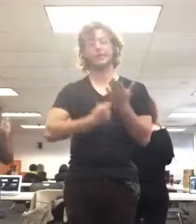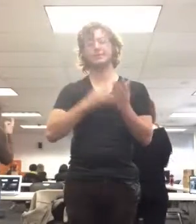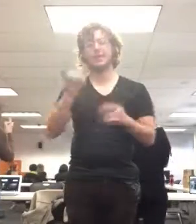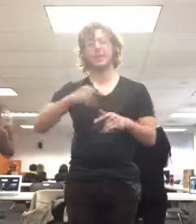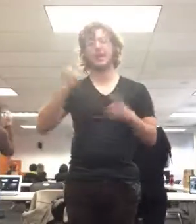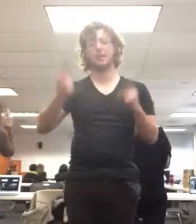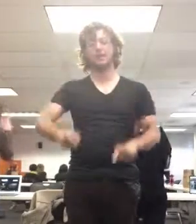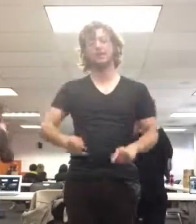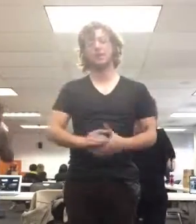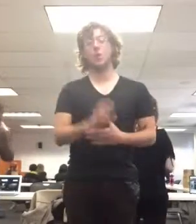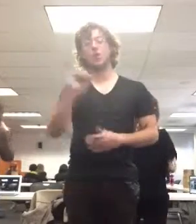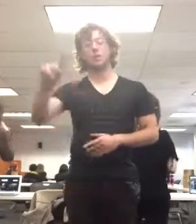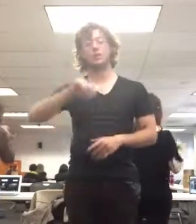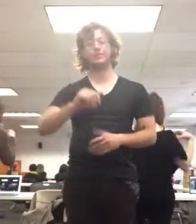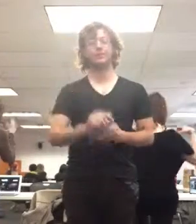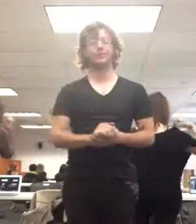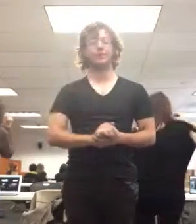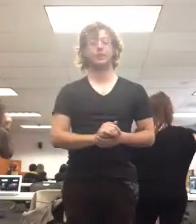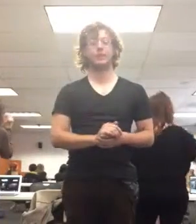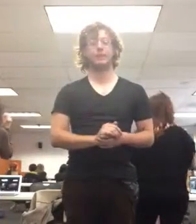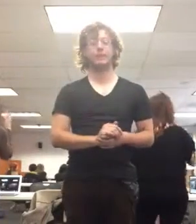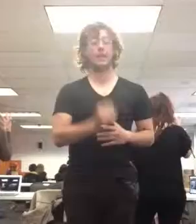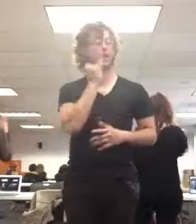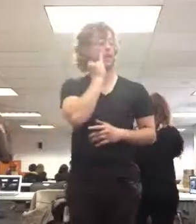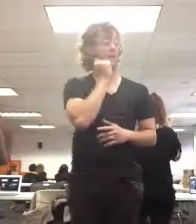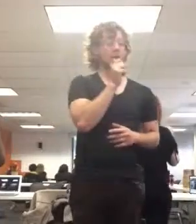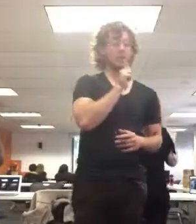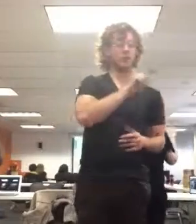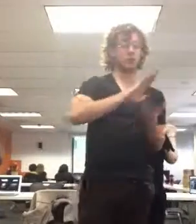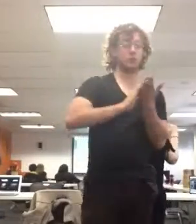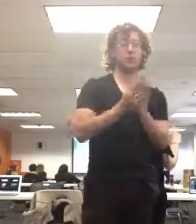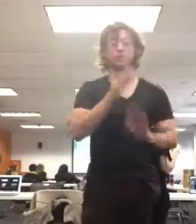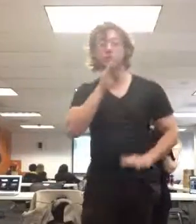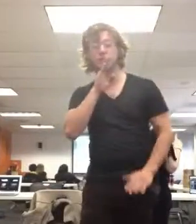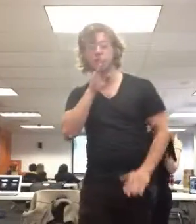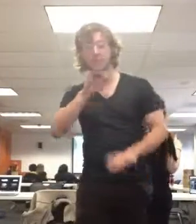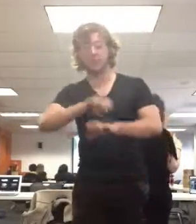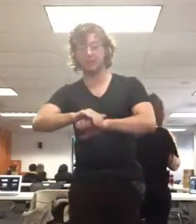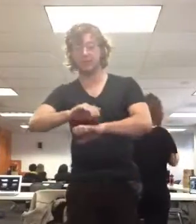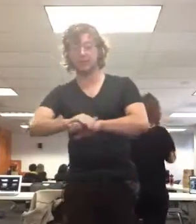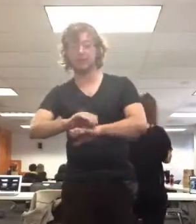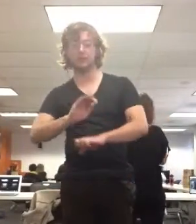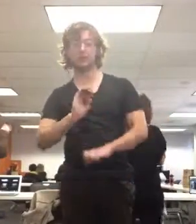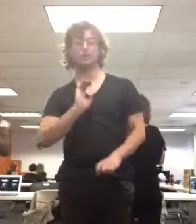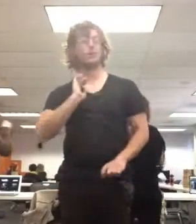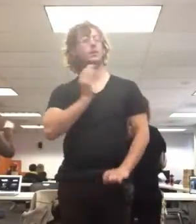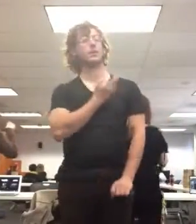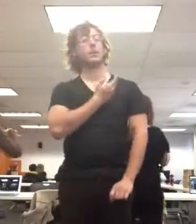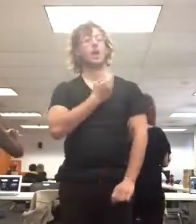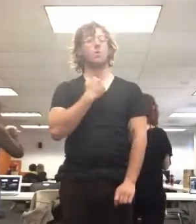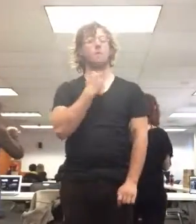All right, so if we're going from ASL into spoken English, our volume, pitch,